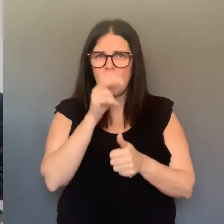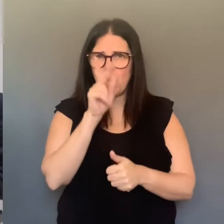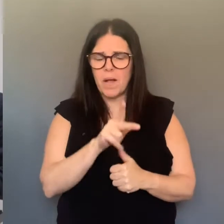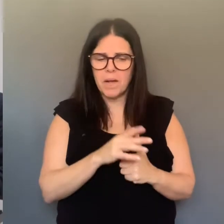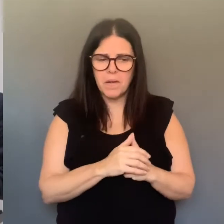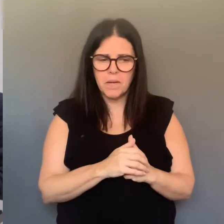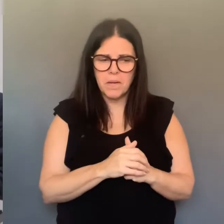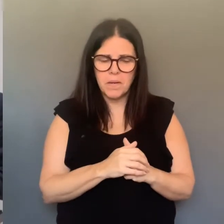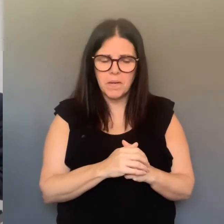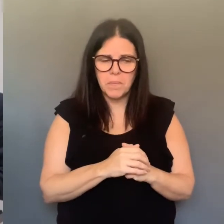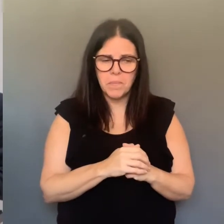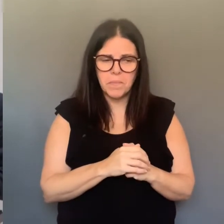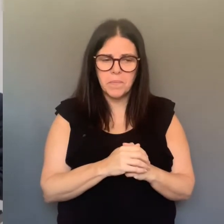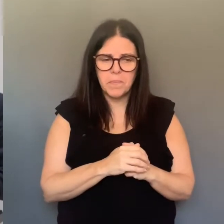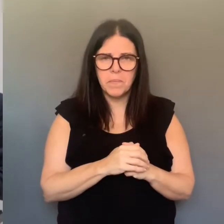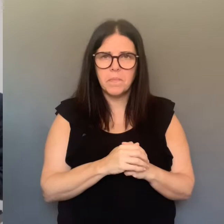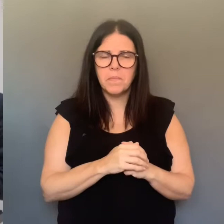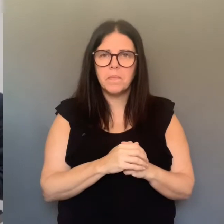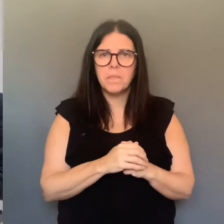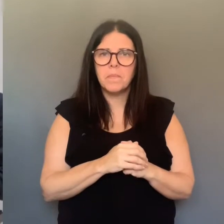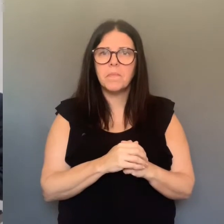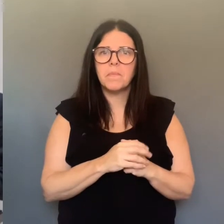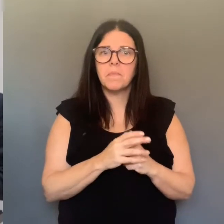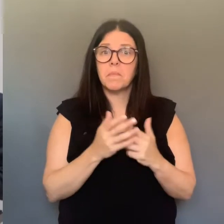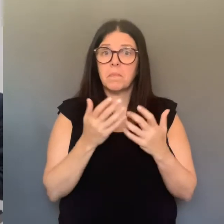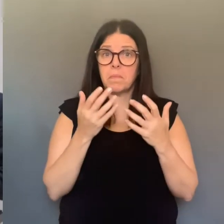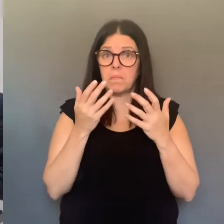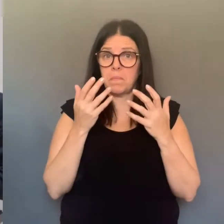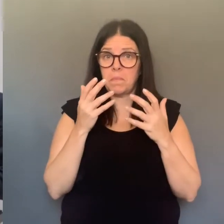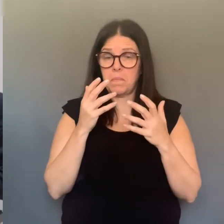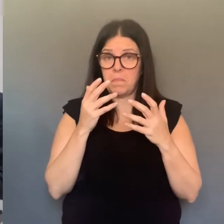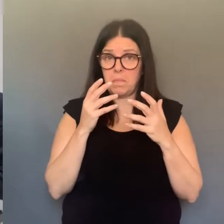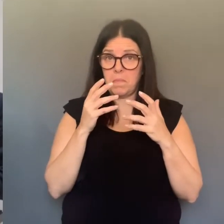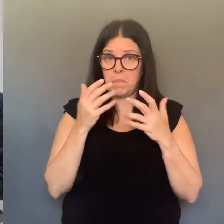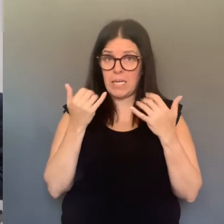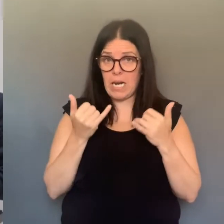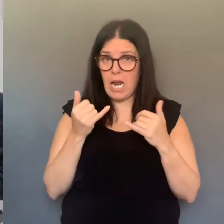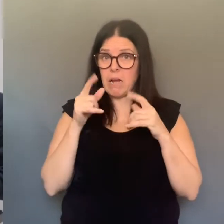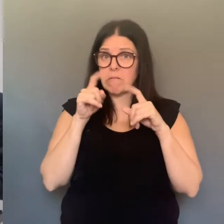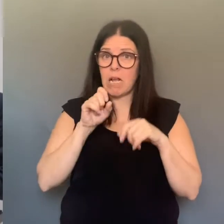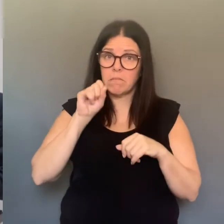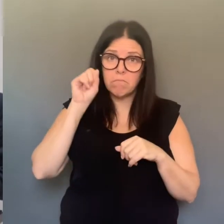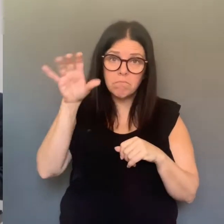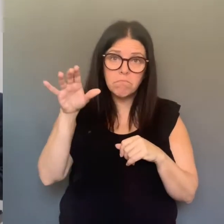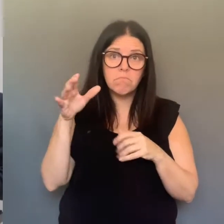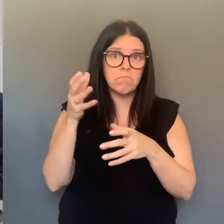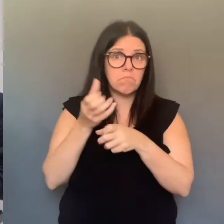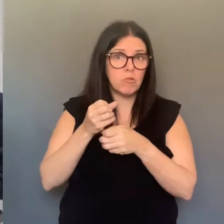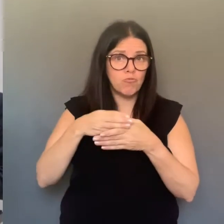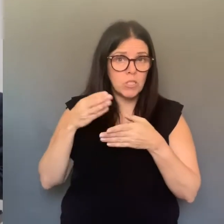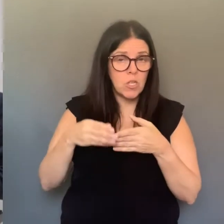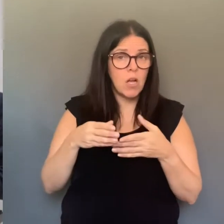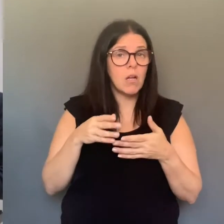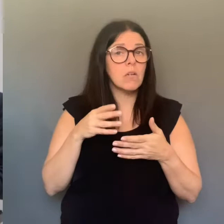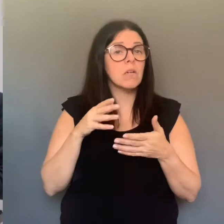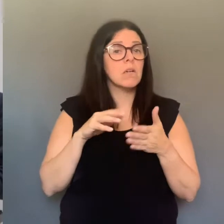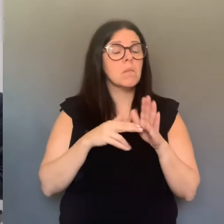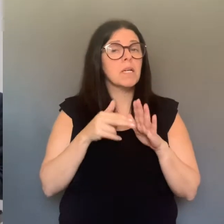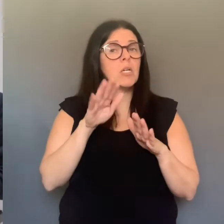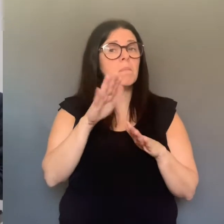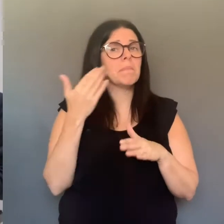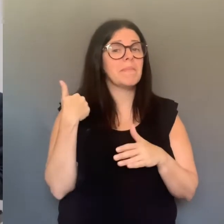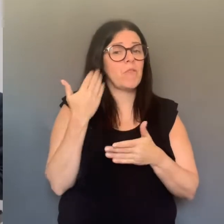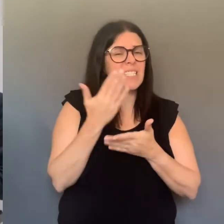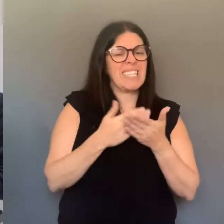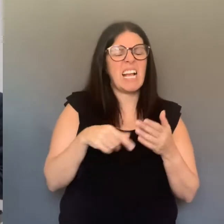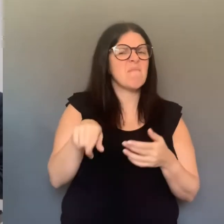Thank you. Any other questions? I have a question to follow up on that. I guess I'm just wondering, now that we are able to test people